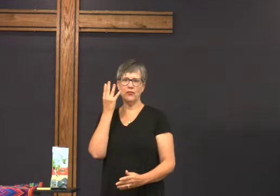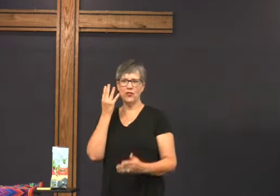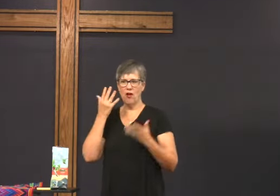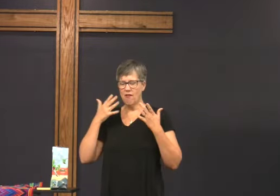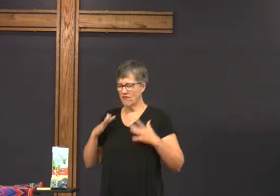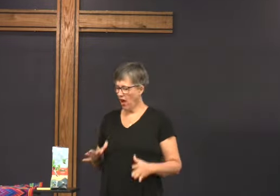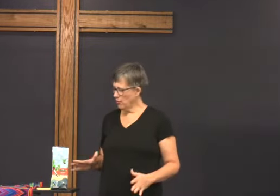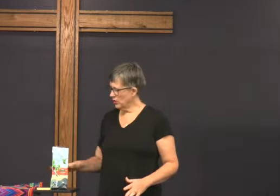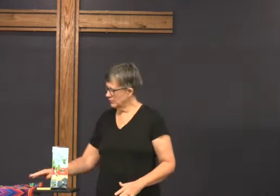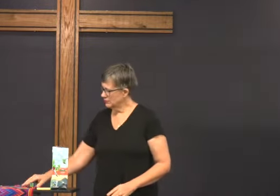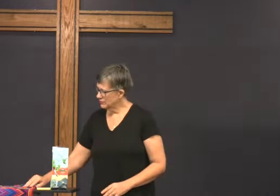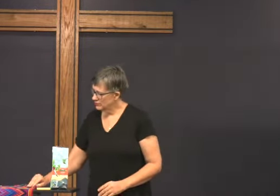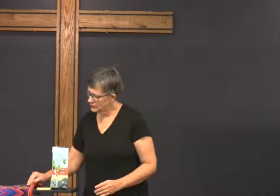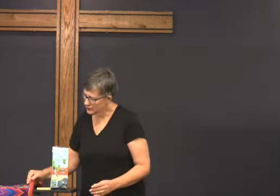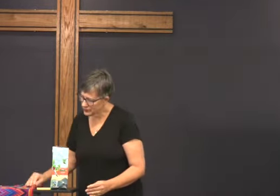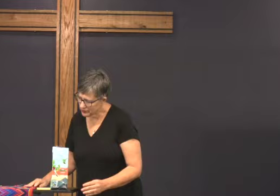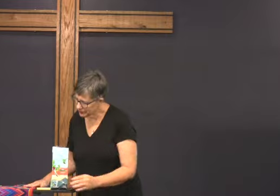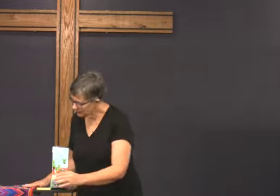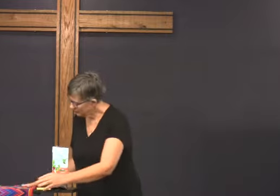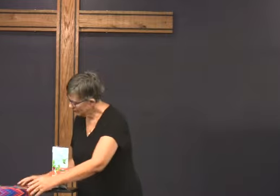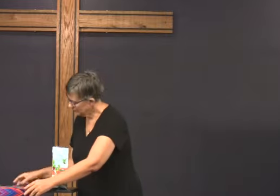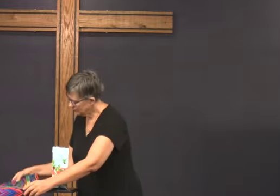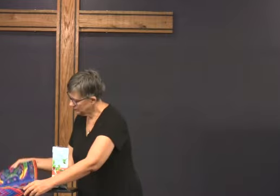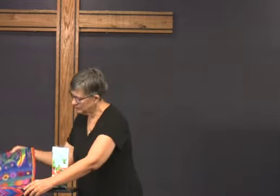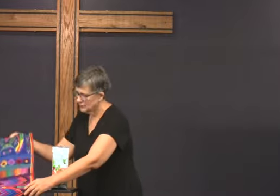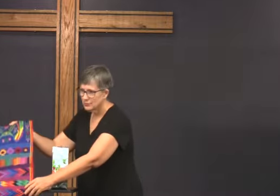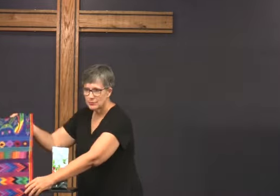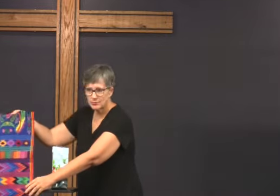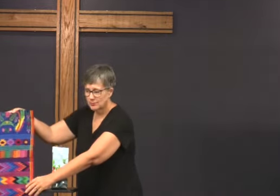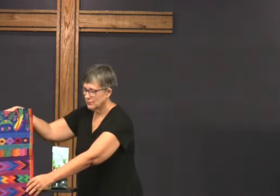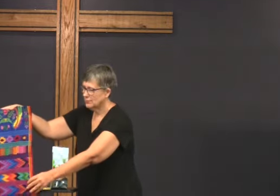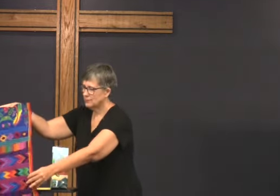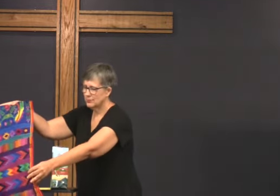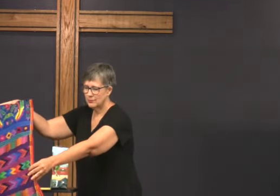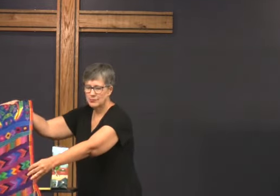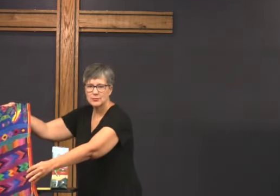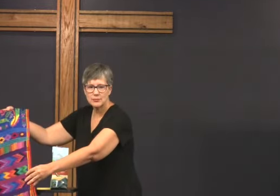Beautiful, beautiful fabrics, woven materials.